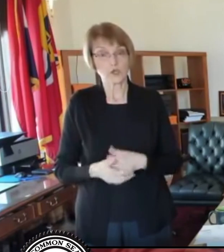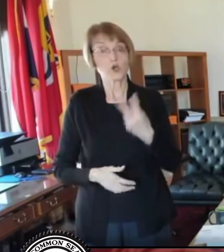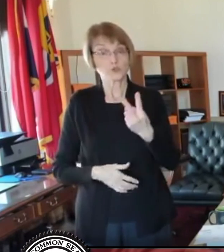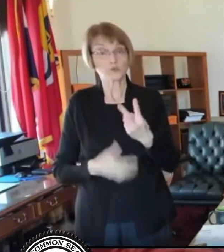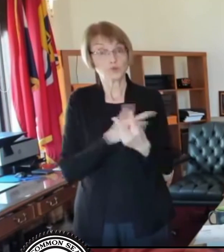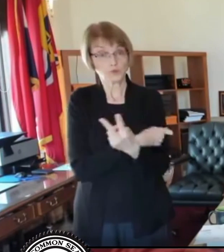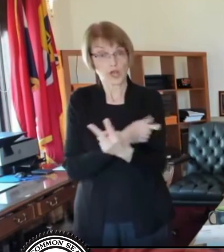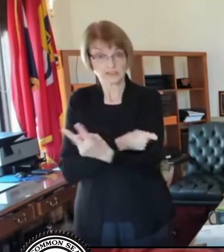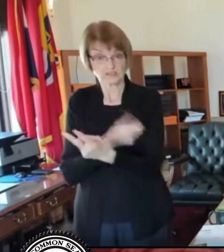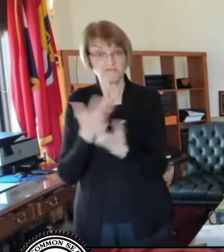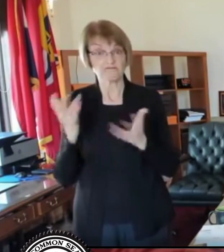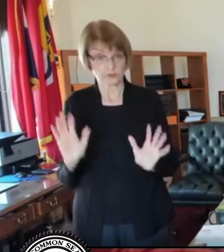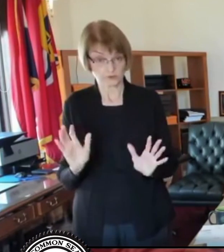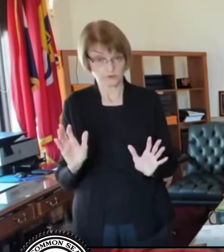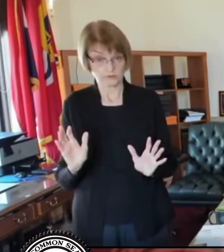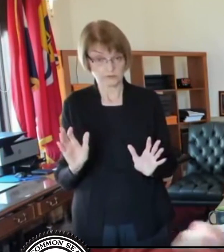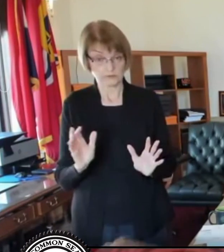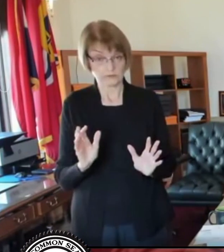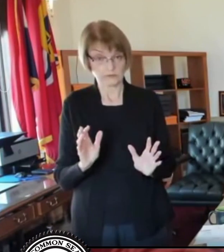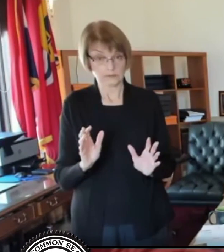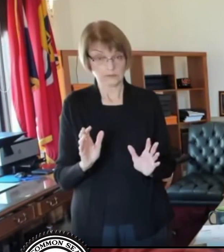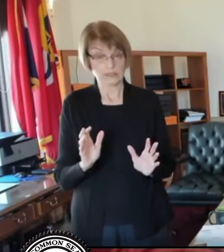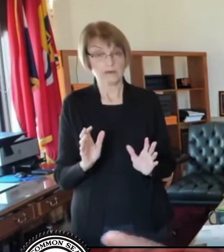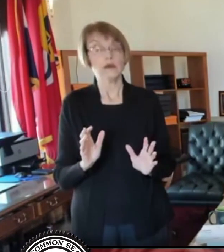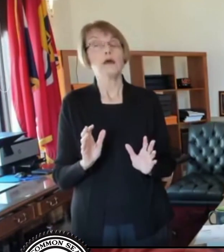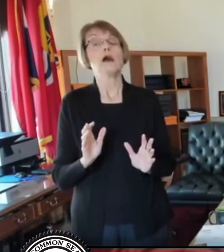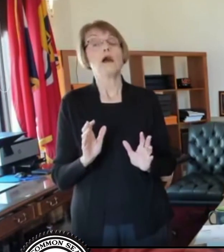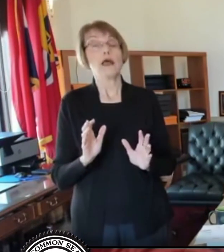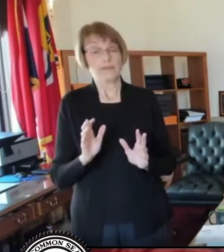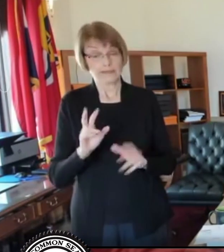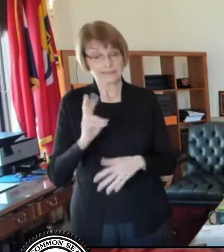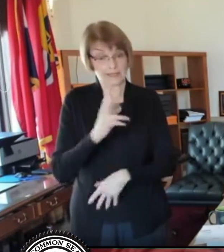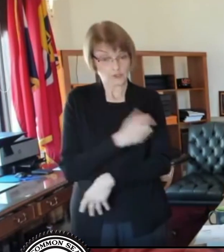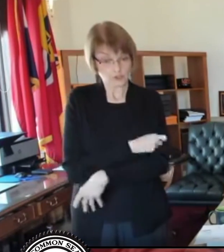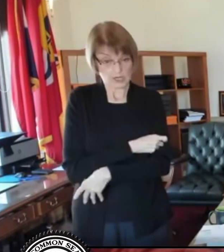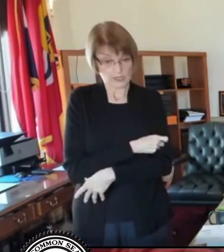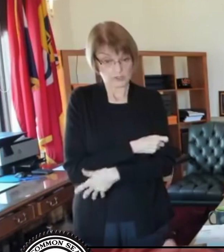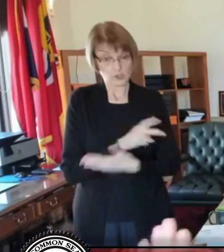2 shots and it's 2 weeks since you got your second